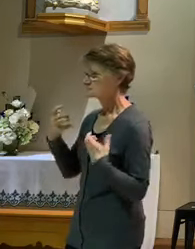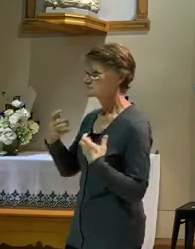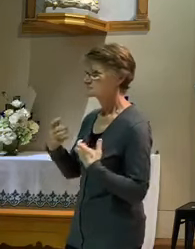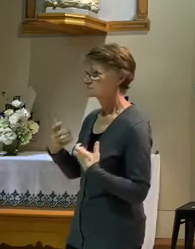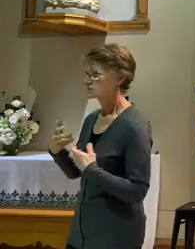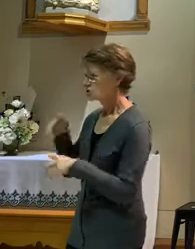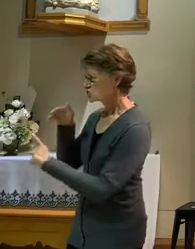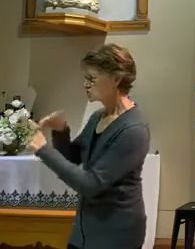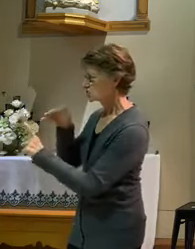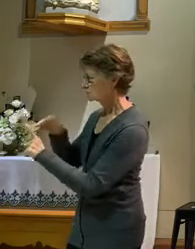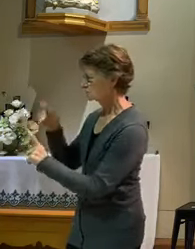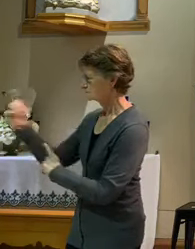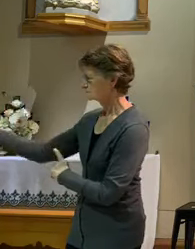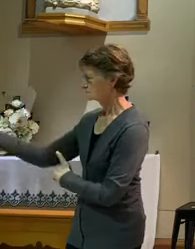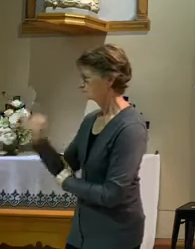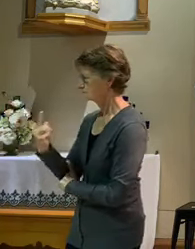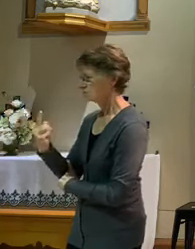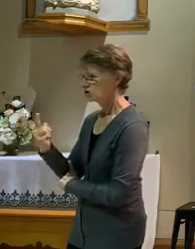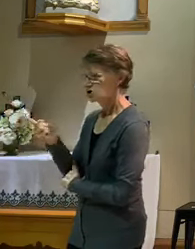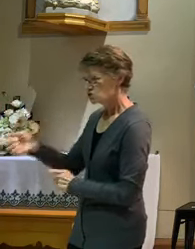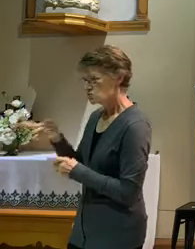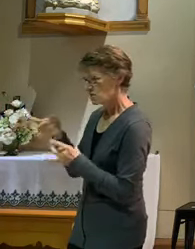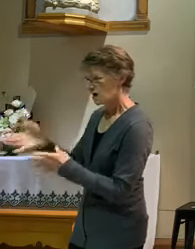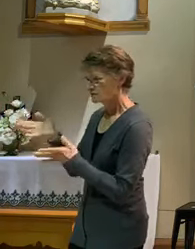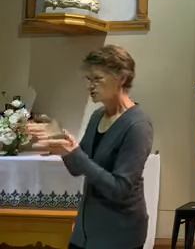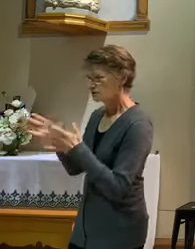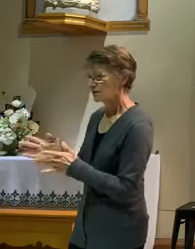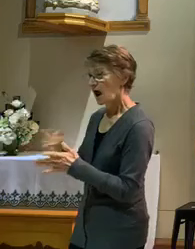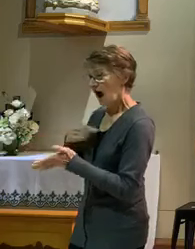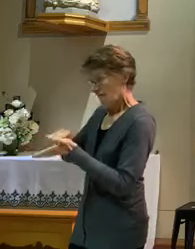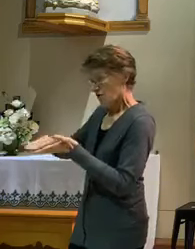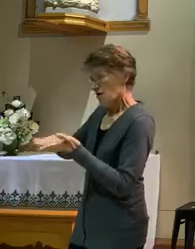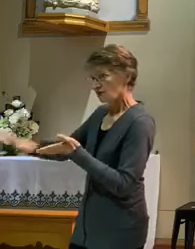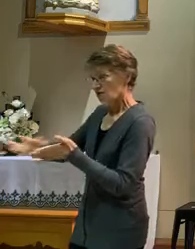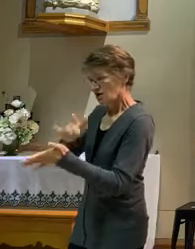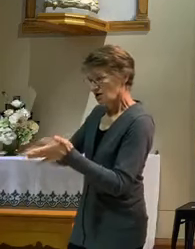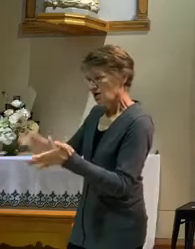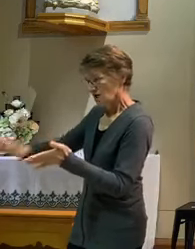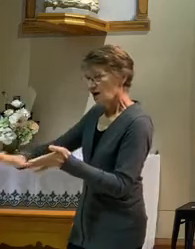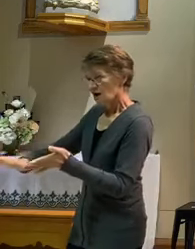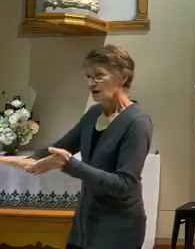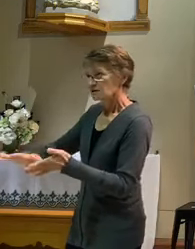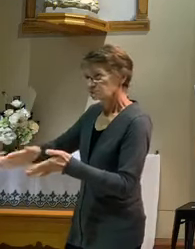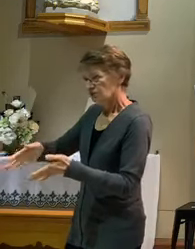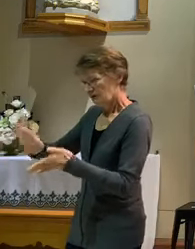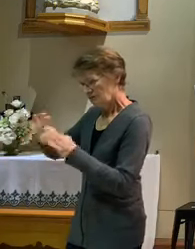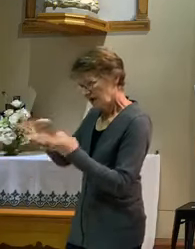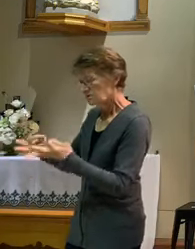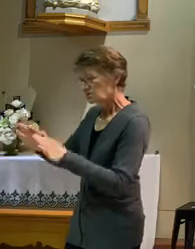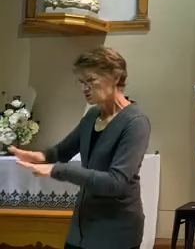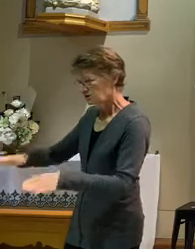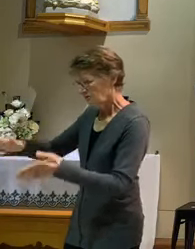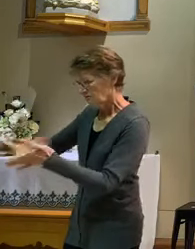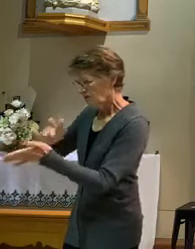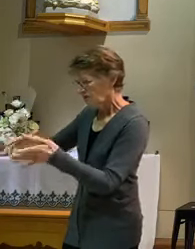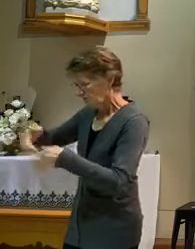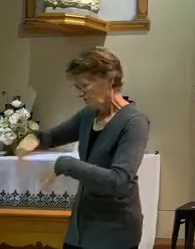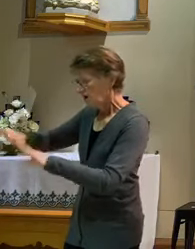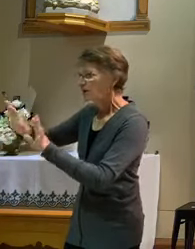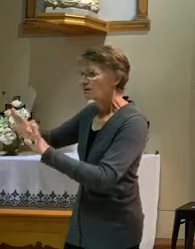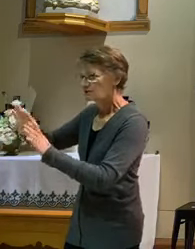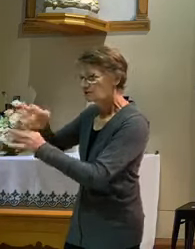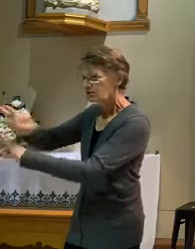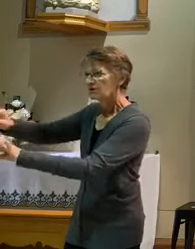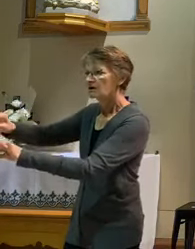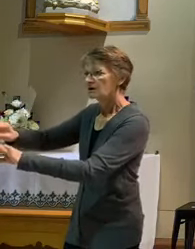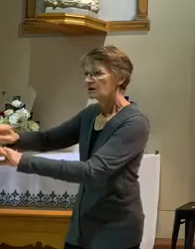him, "You wicked servant, I forgave your entire debt because you begged me to. Should you not